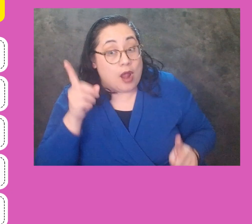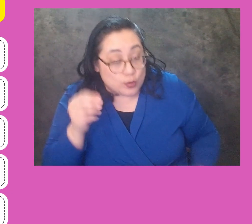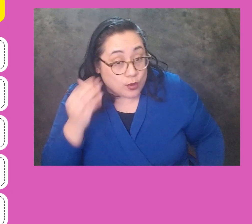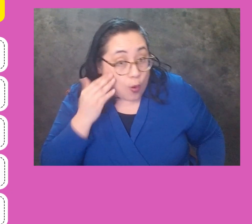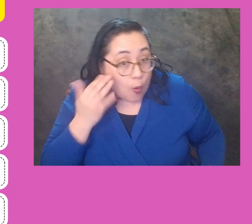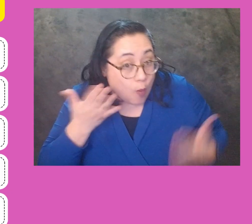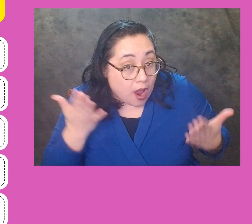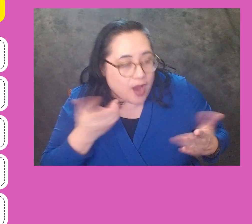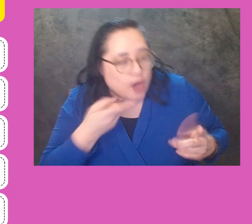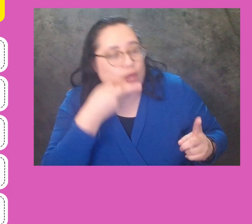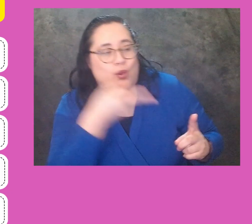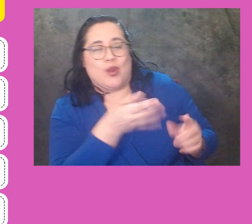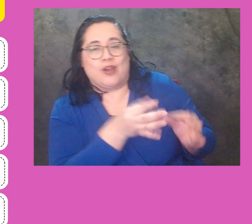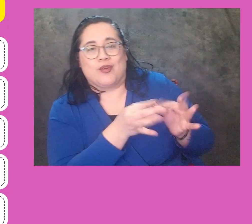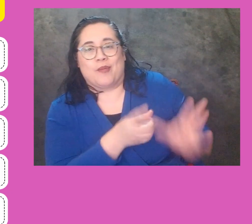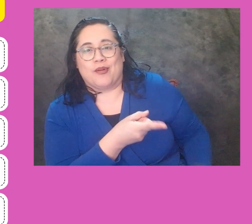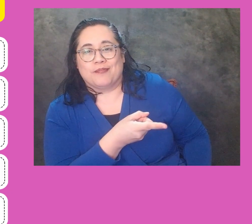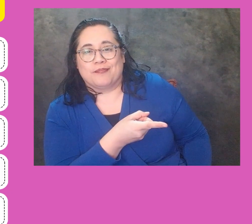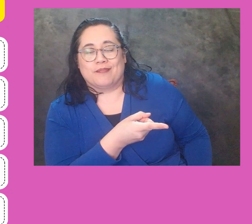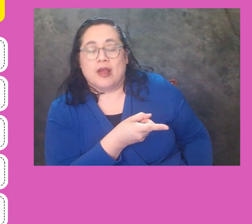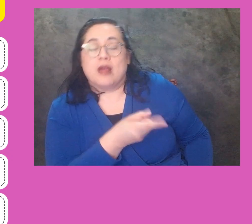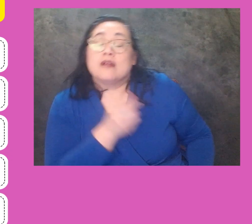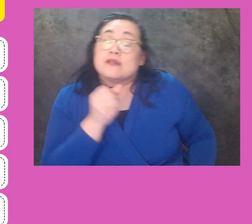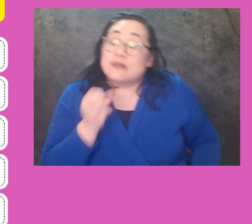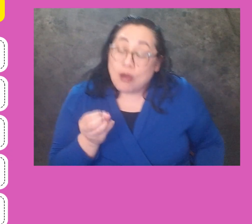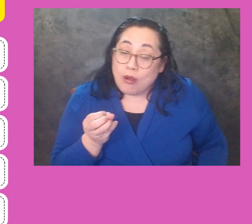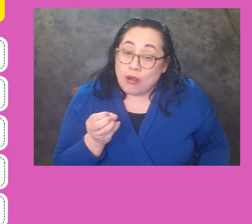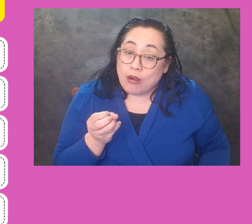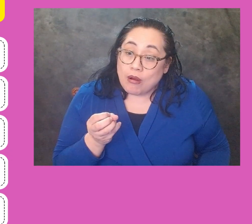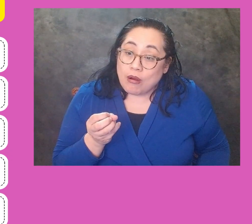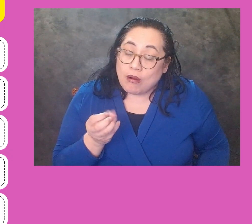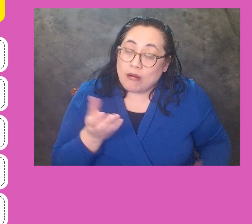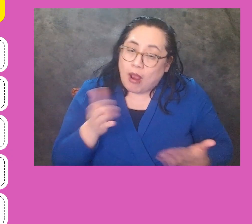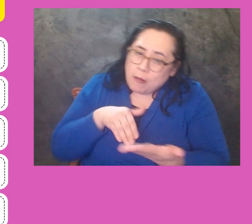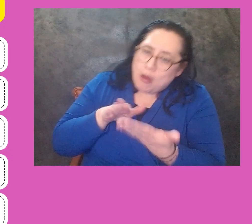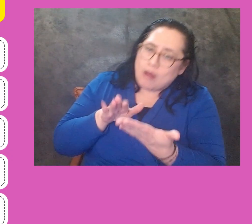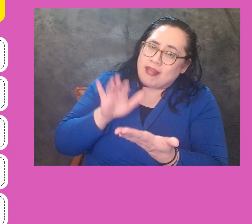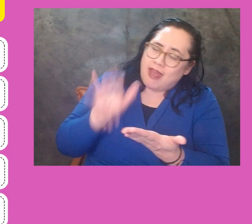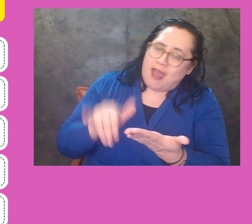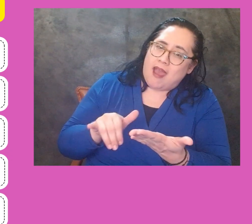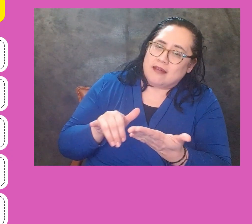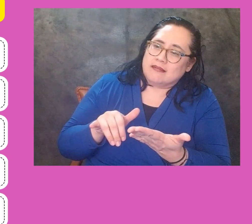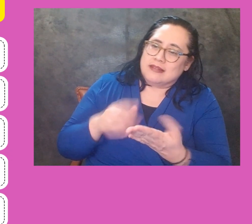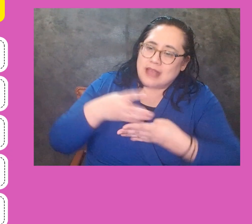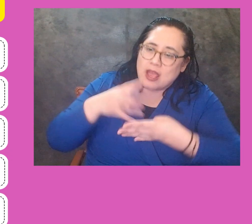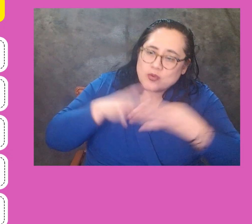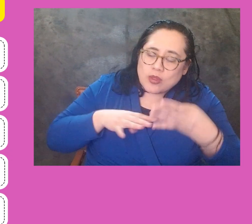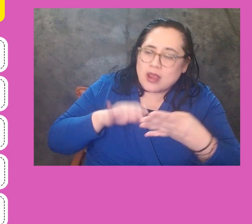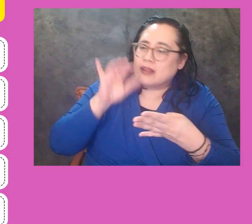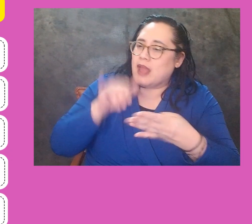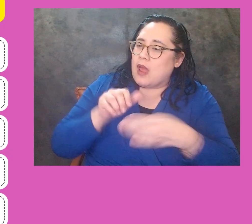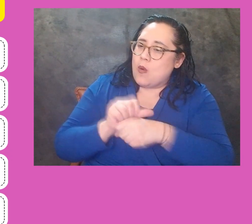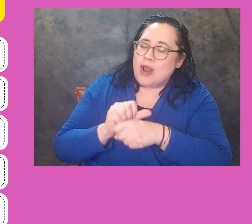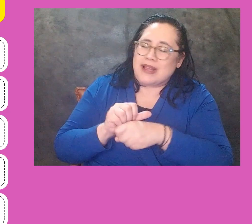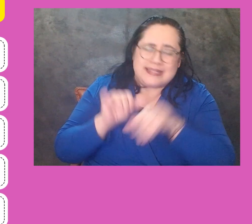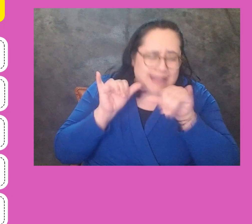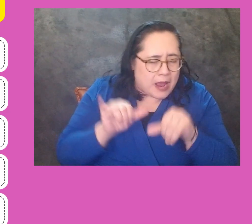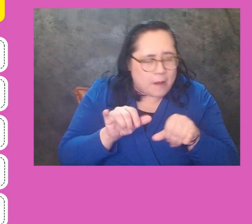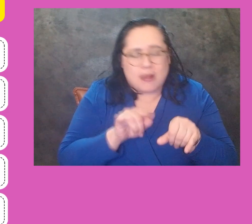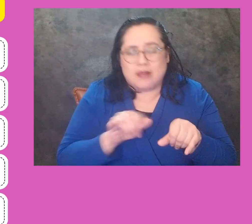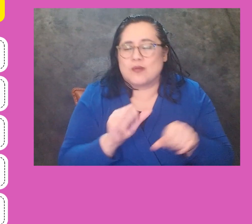know that you're the interpreter. So approach that schedule the same way as you would